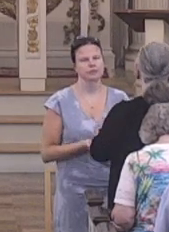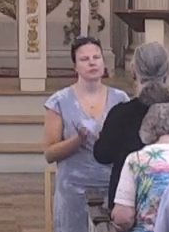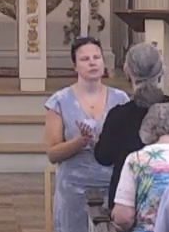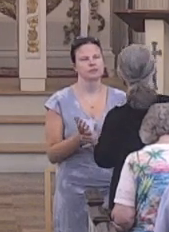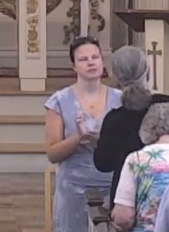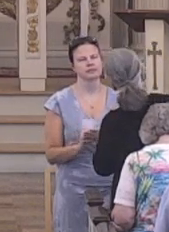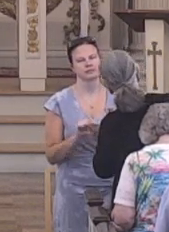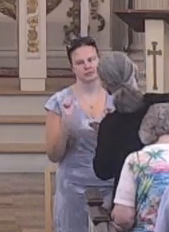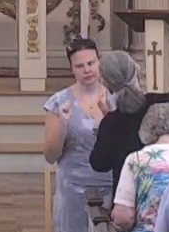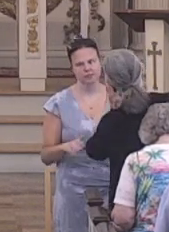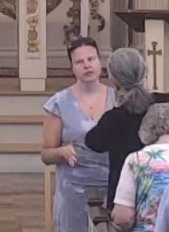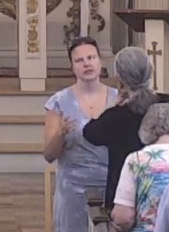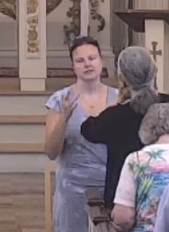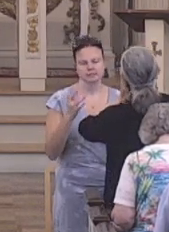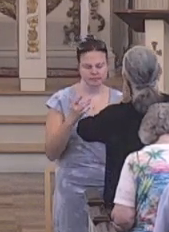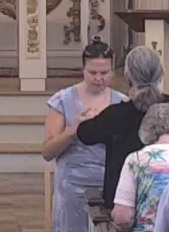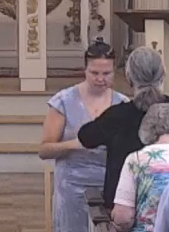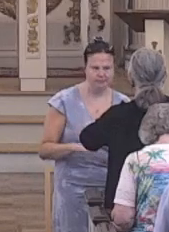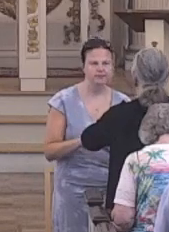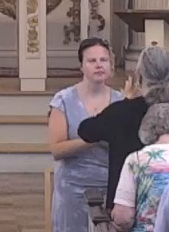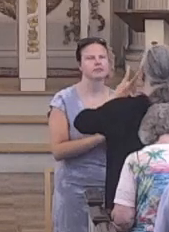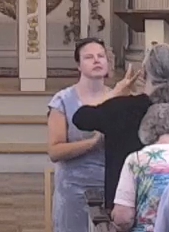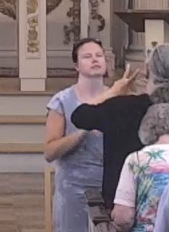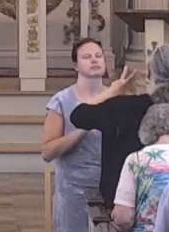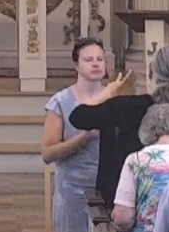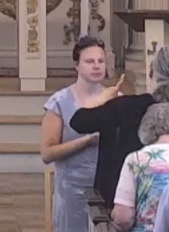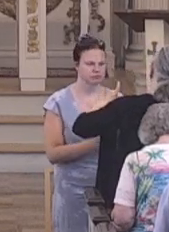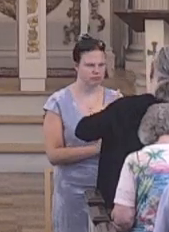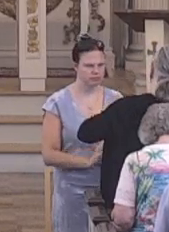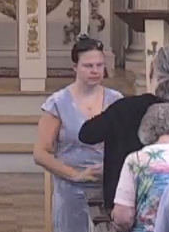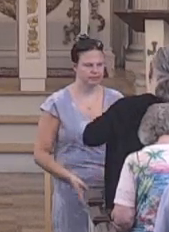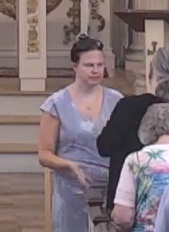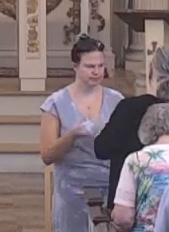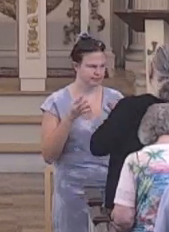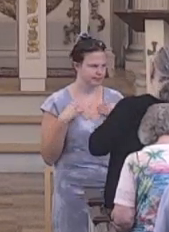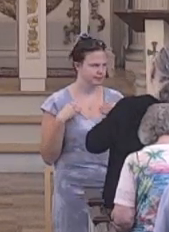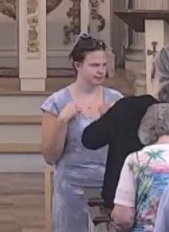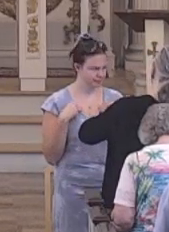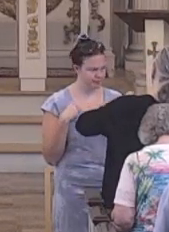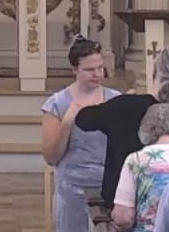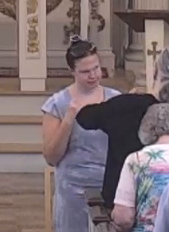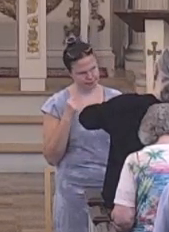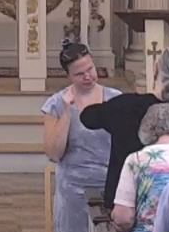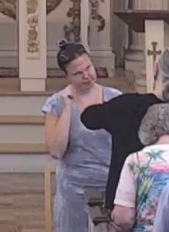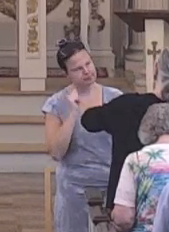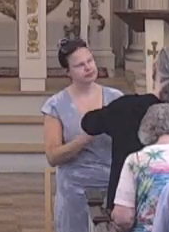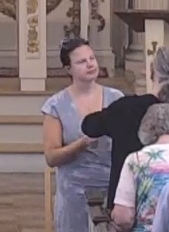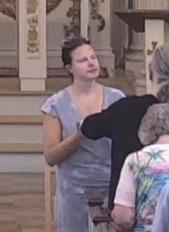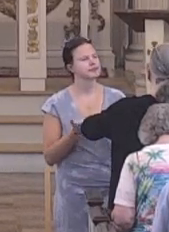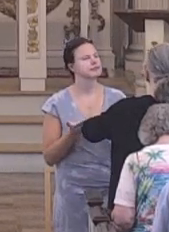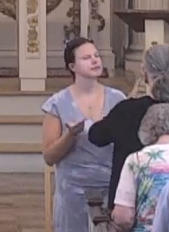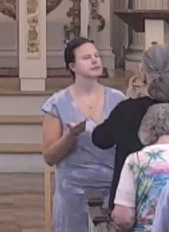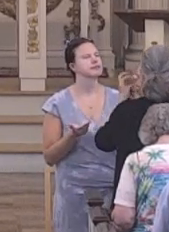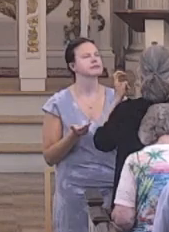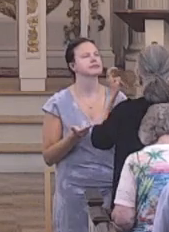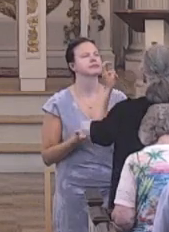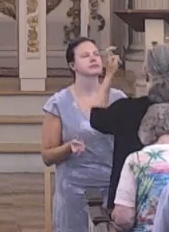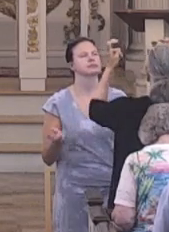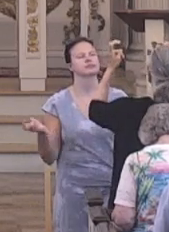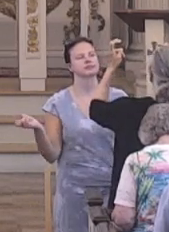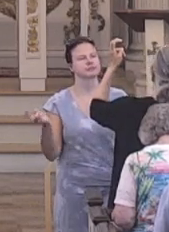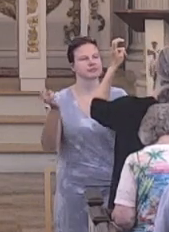world, receive our prayer. You are seated at the right hand of the